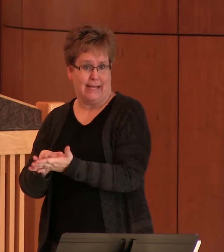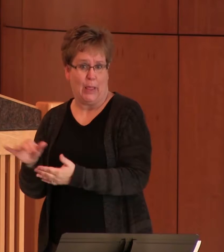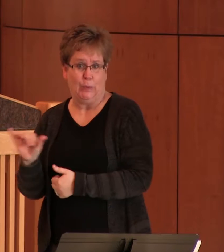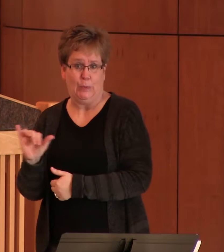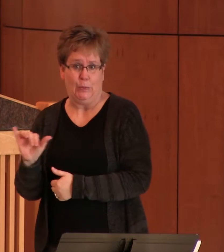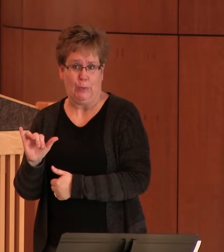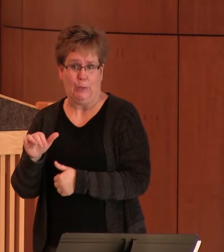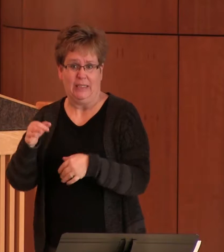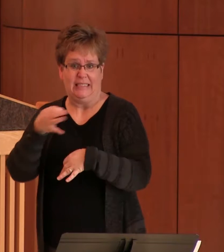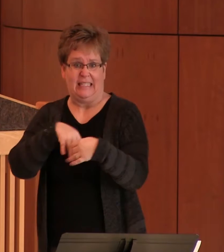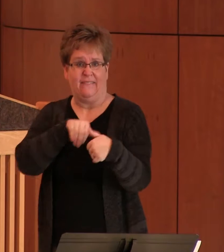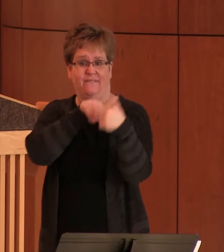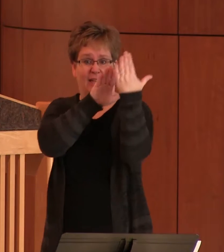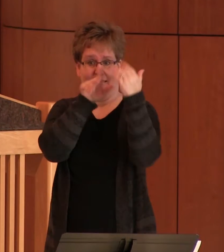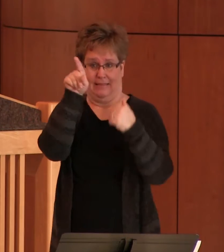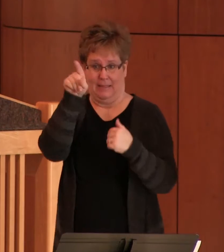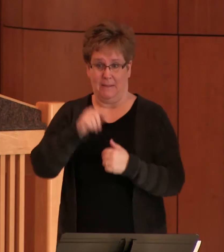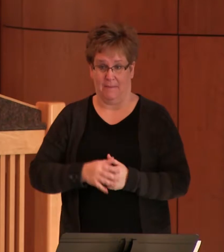him.